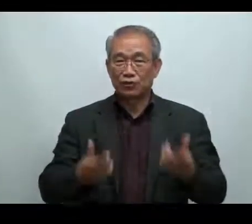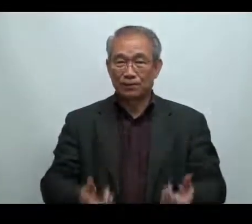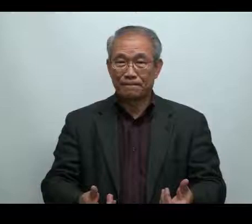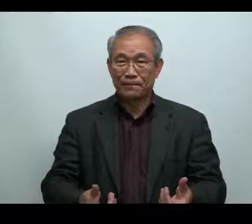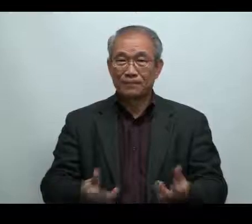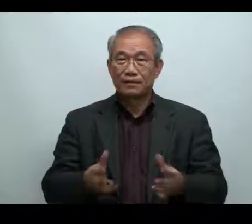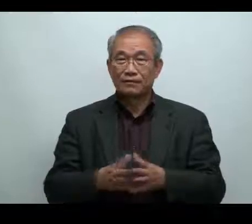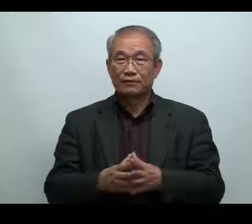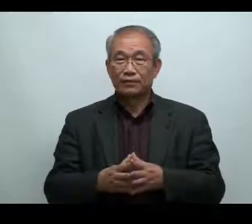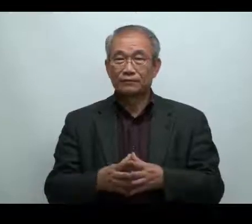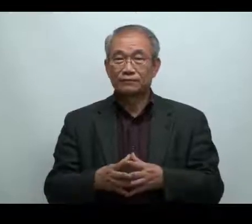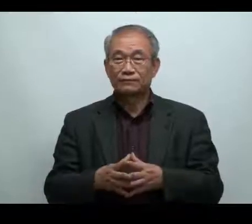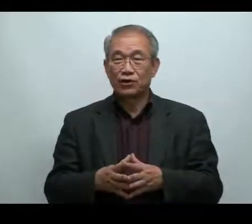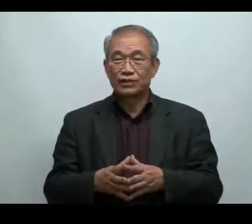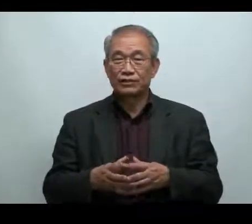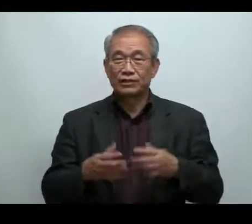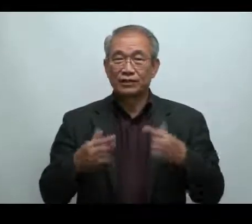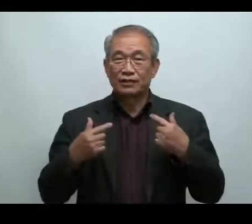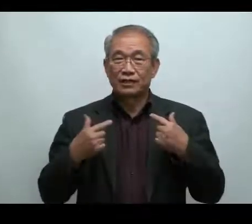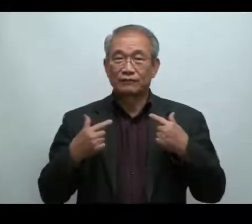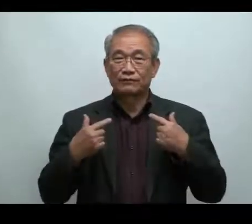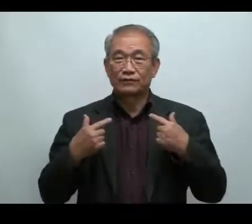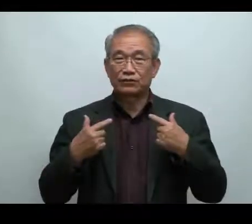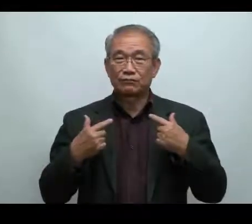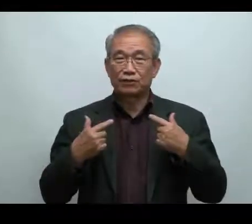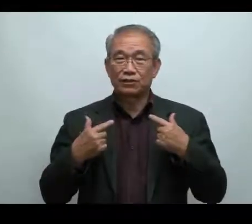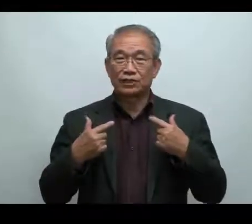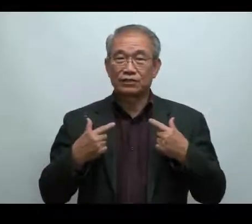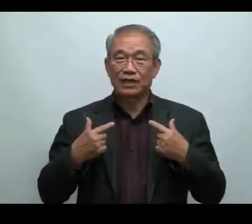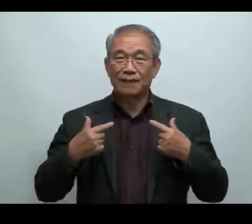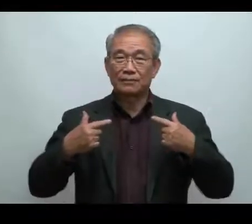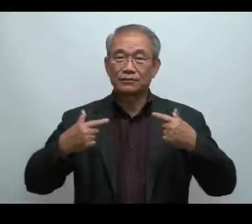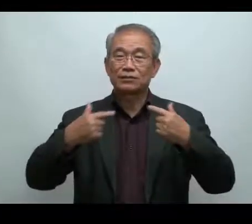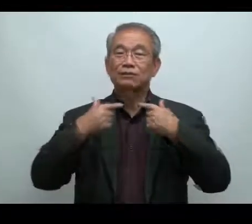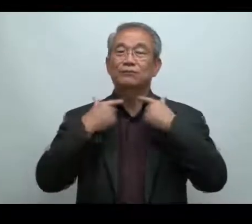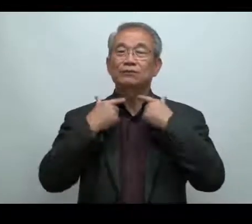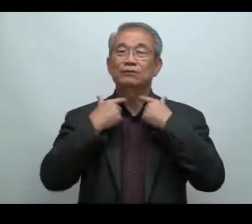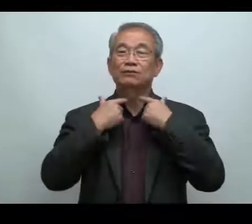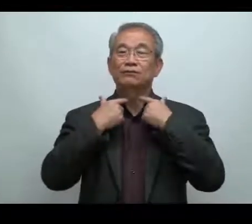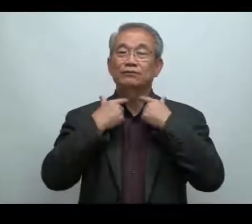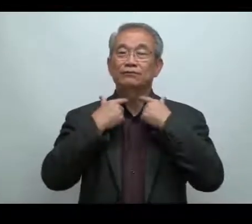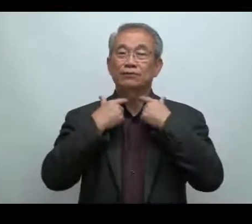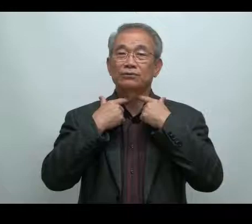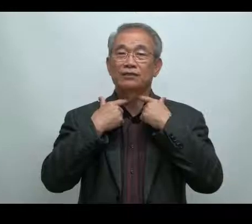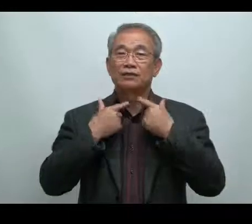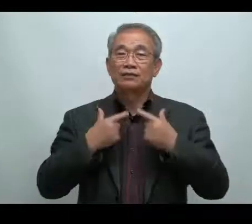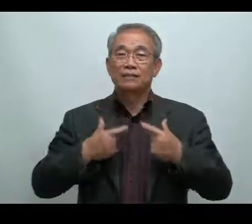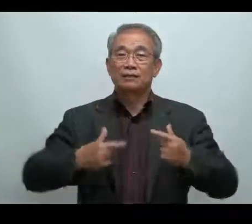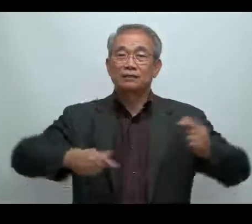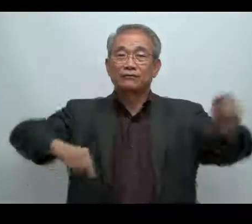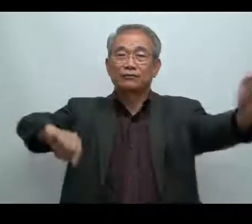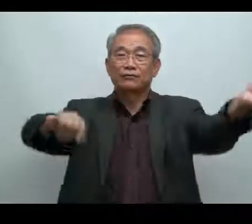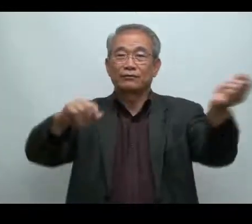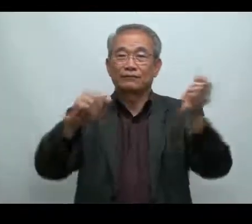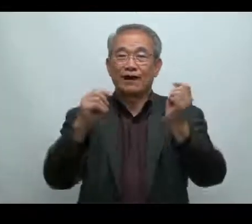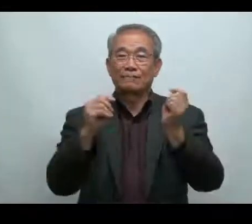phonation. For a human voice, the phonation process happens between your vocal folds. That means the vocal folds